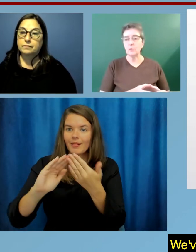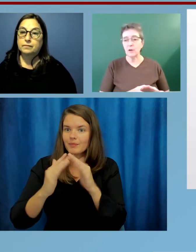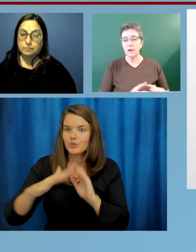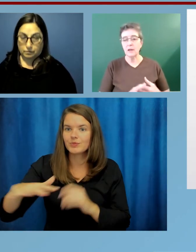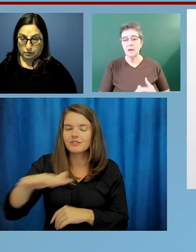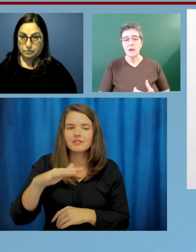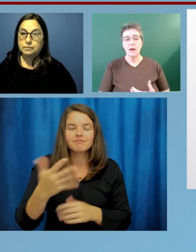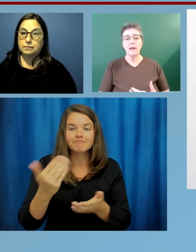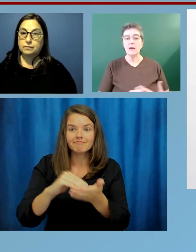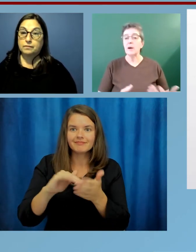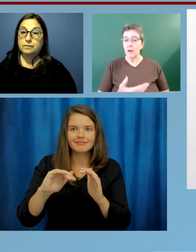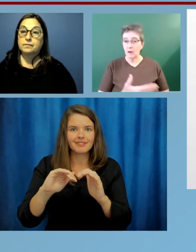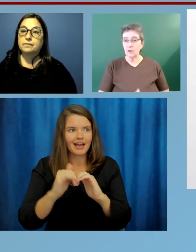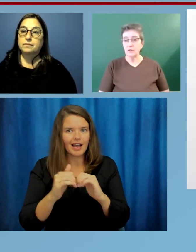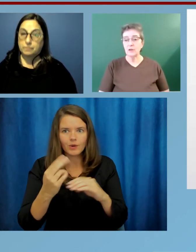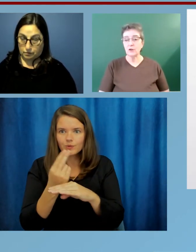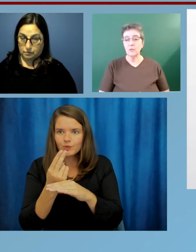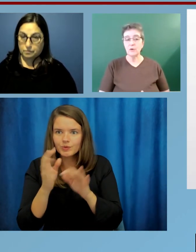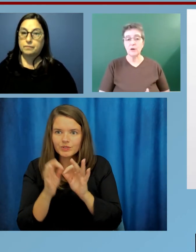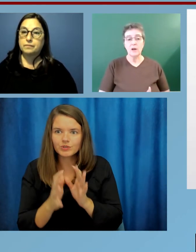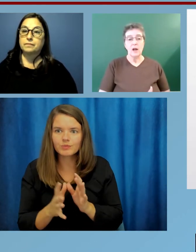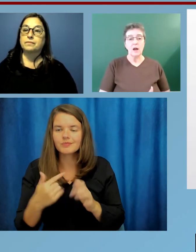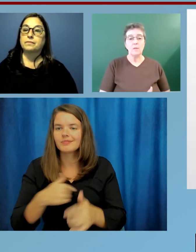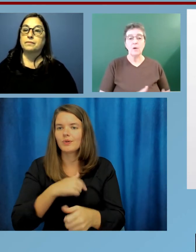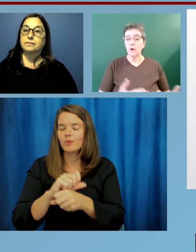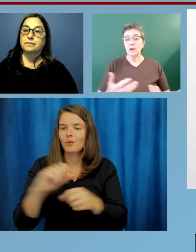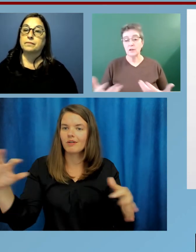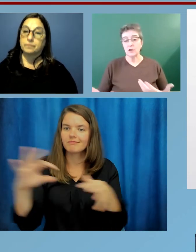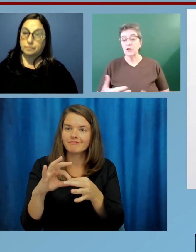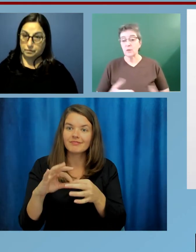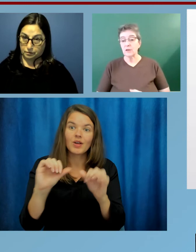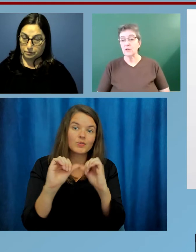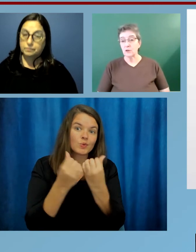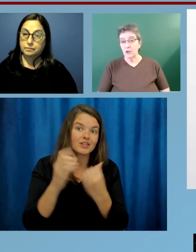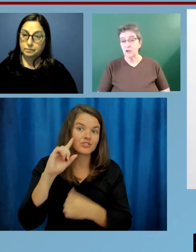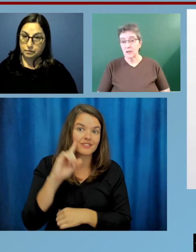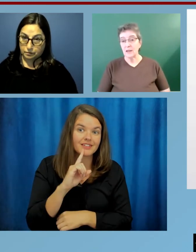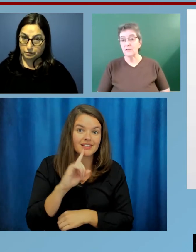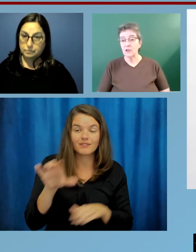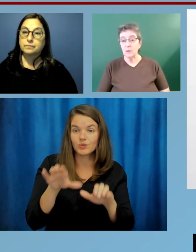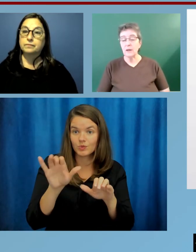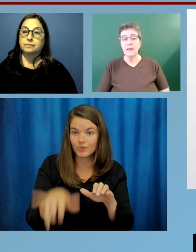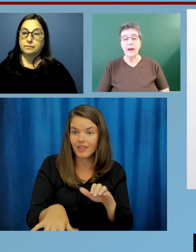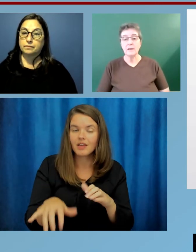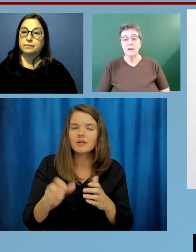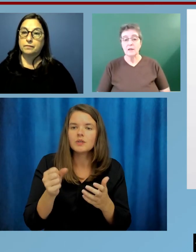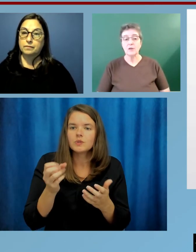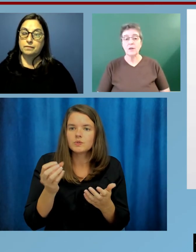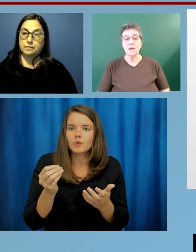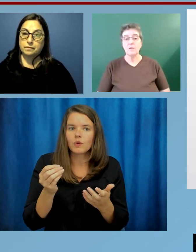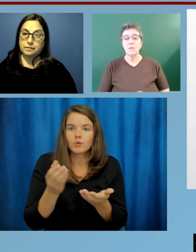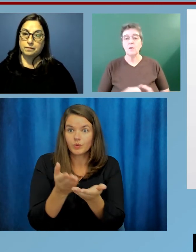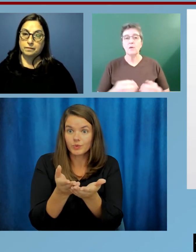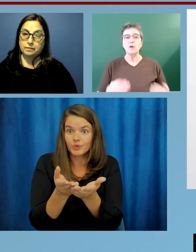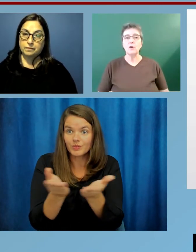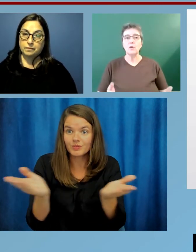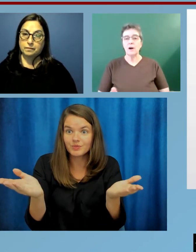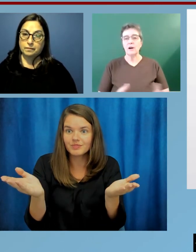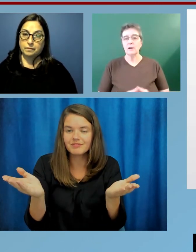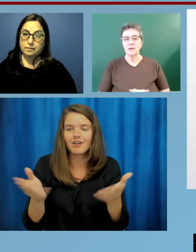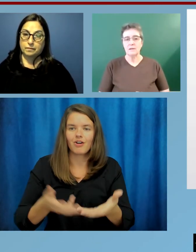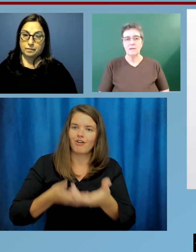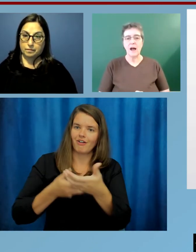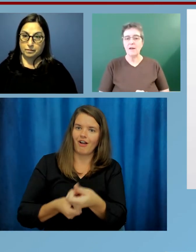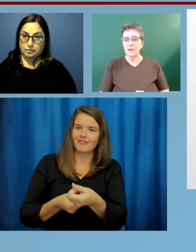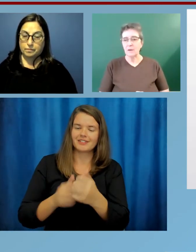medical community, again, about how to use an interpreter. We work in conjunction with the Association of the Deaf in doing that, so that you